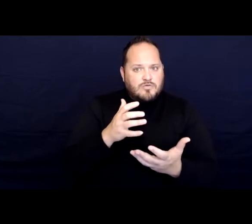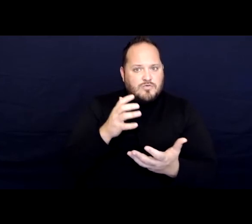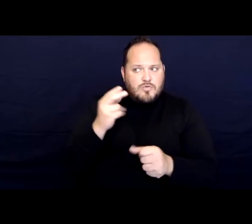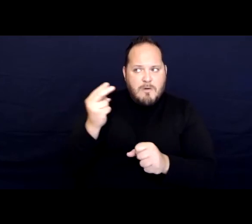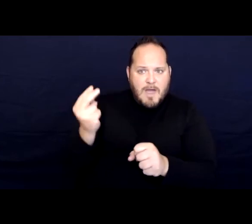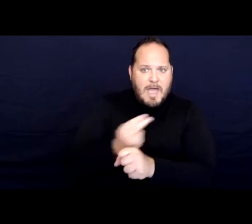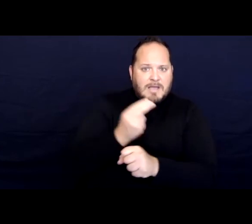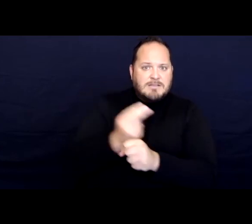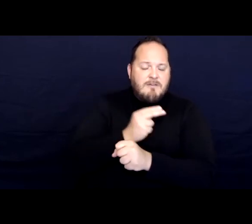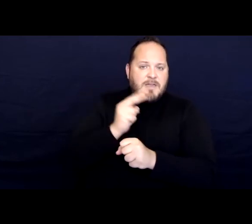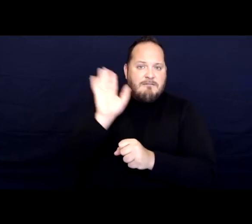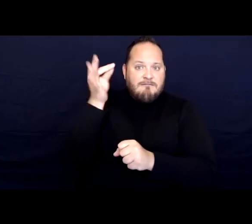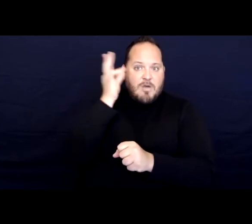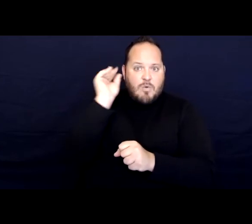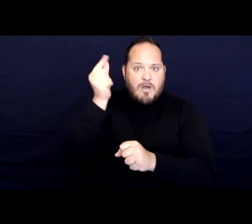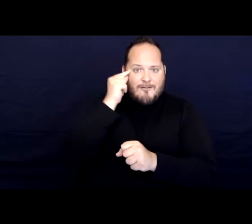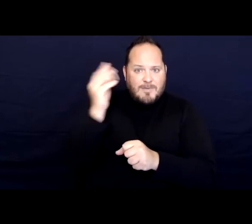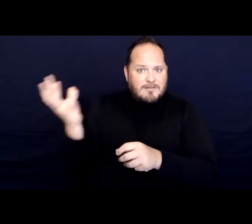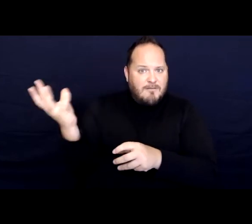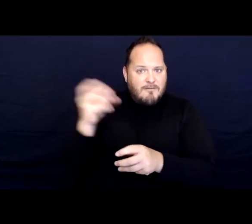in COVID-19